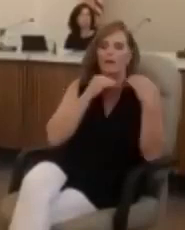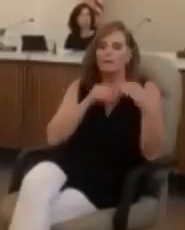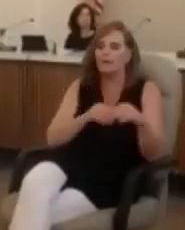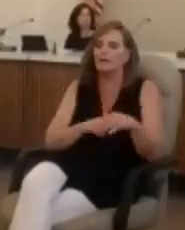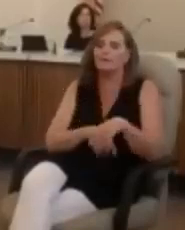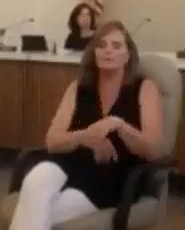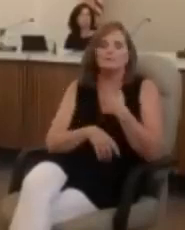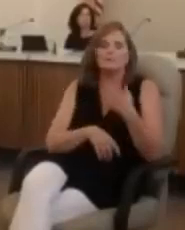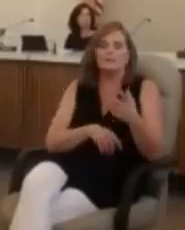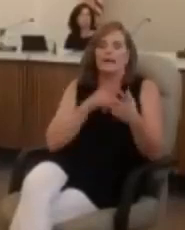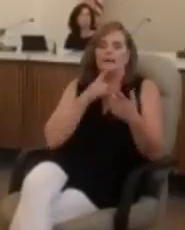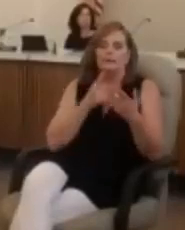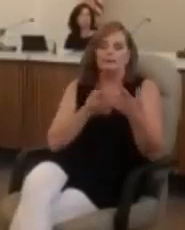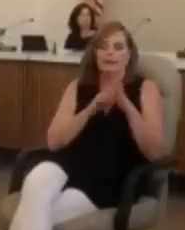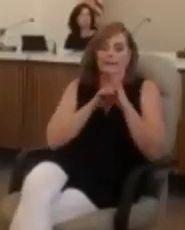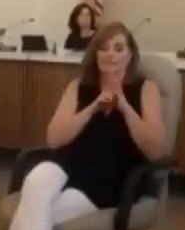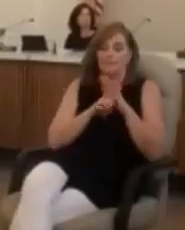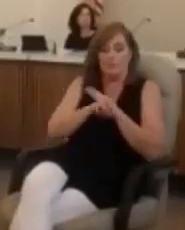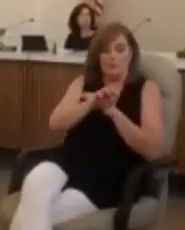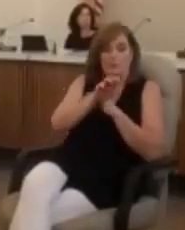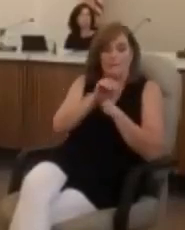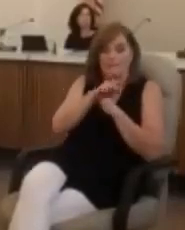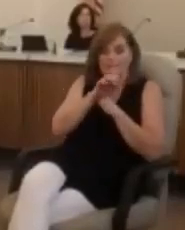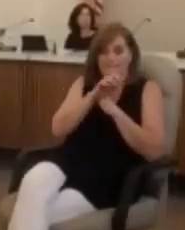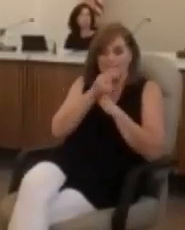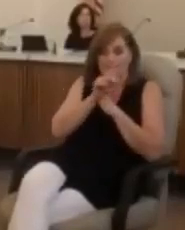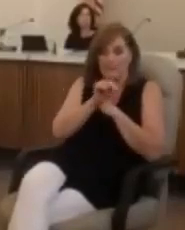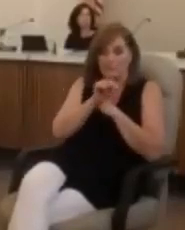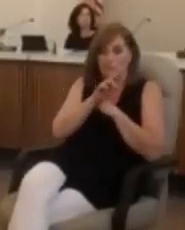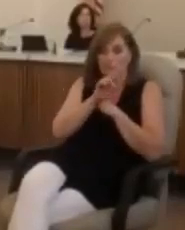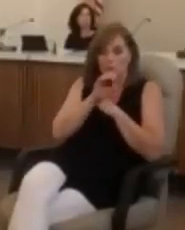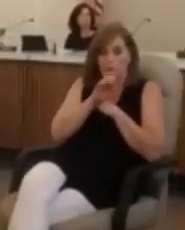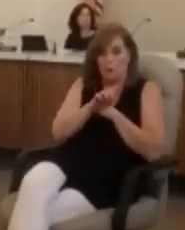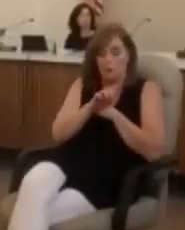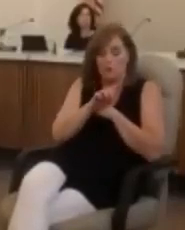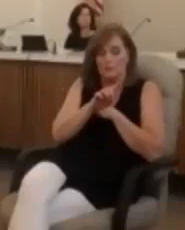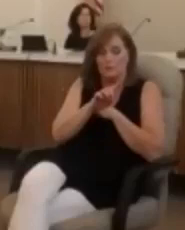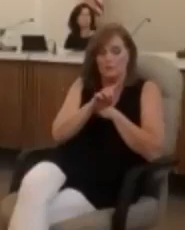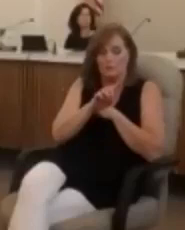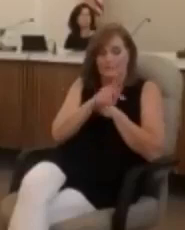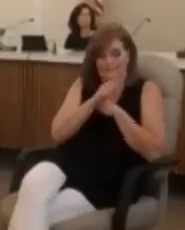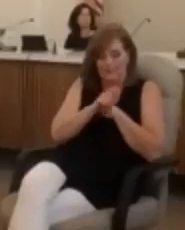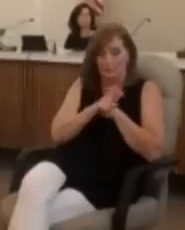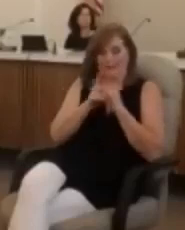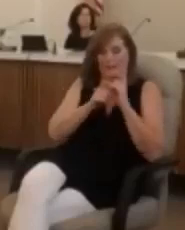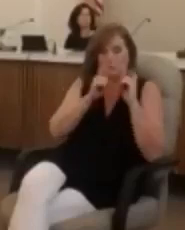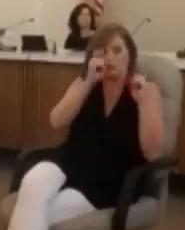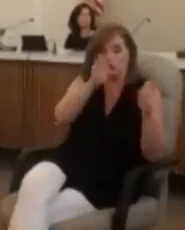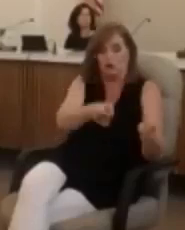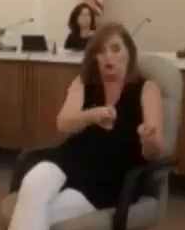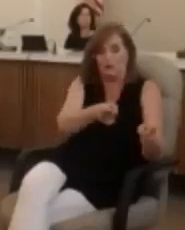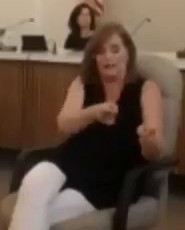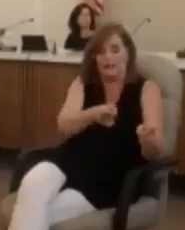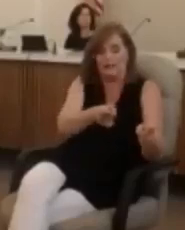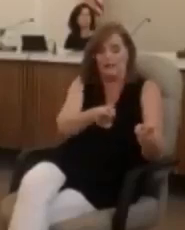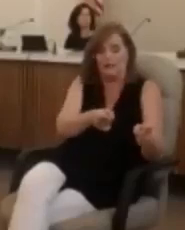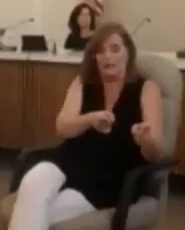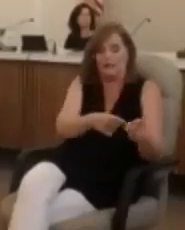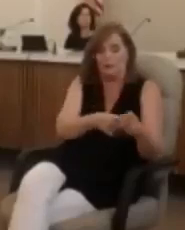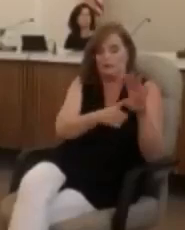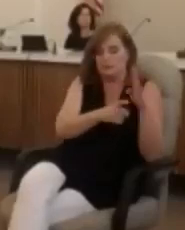example of that, Martin Road Park, when it was donated, spanned both sides of the